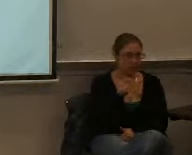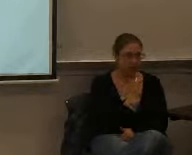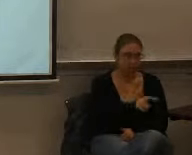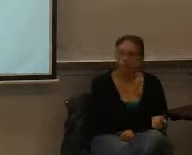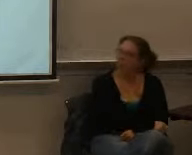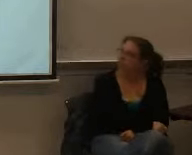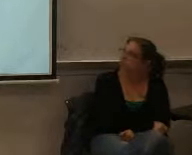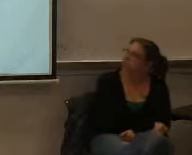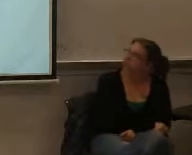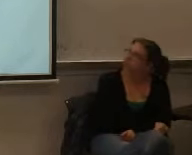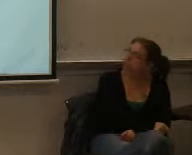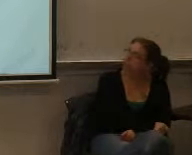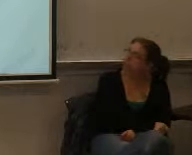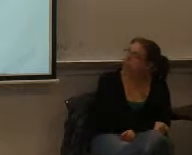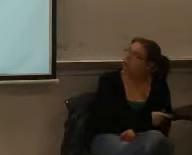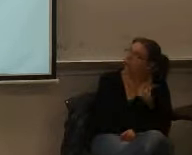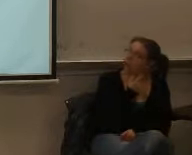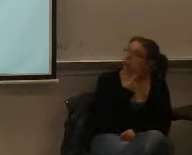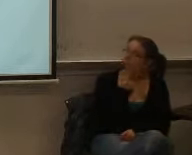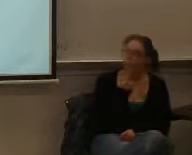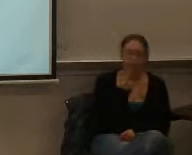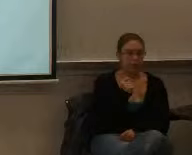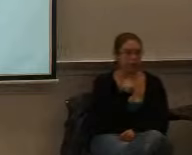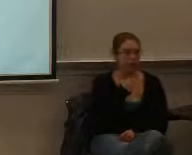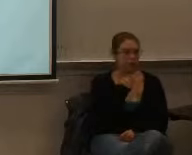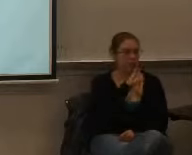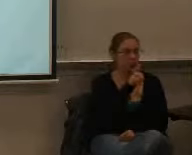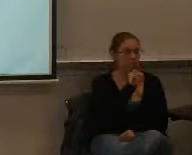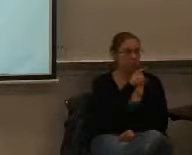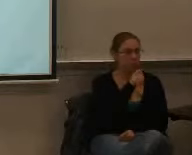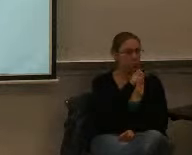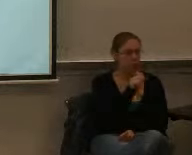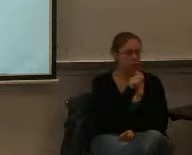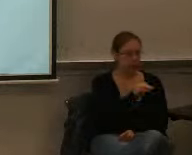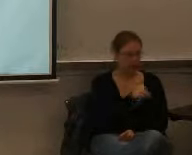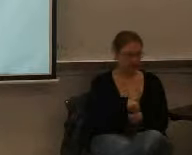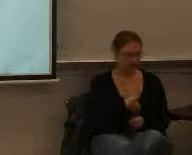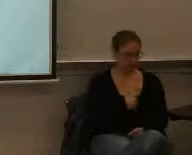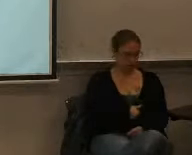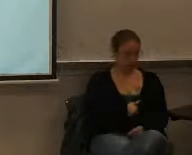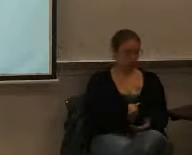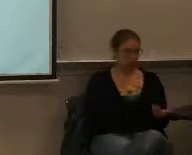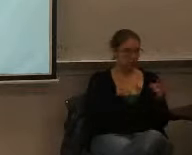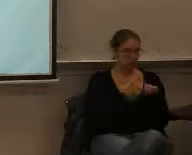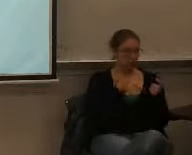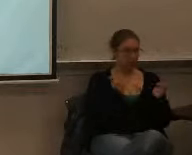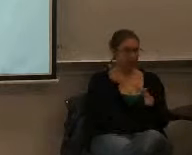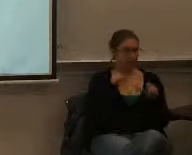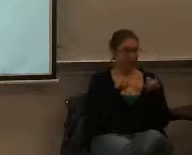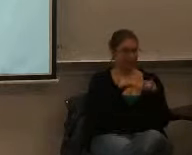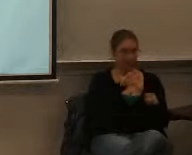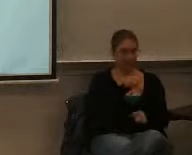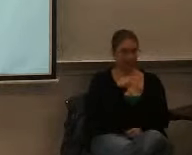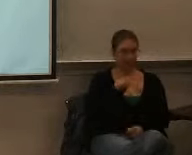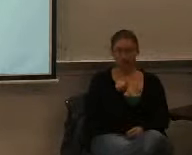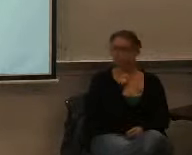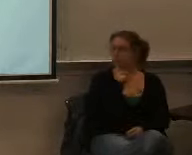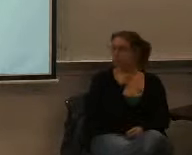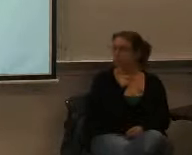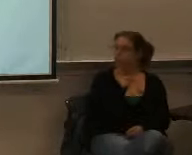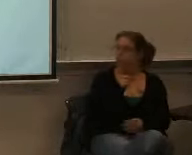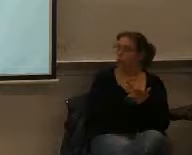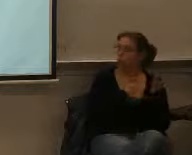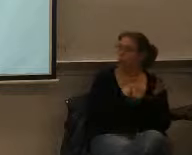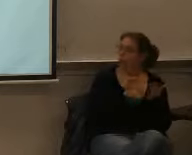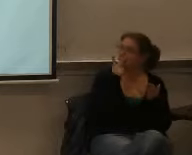bluegill, and the proportion in the gut relative to the largest size class is.